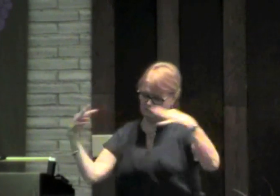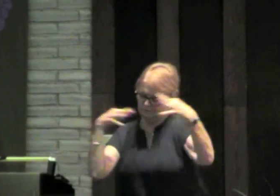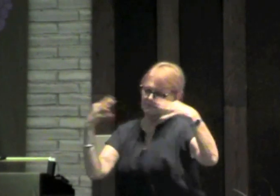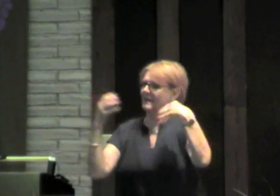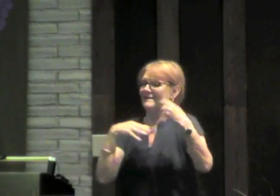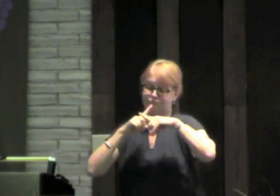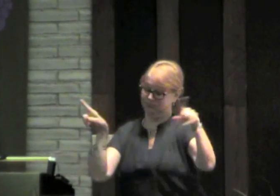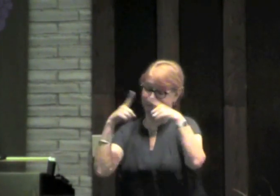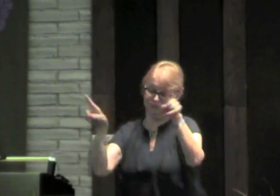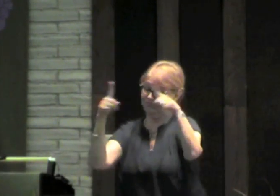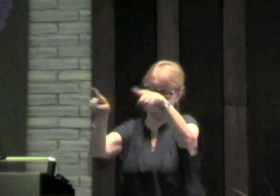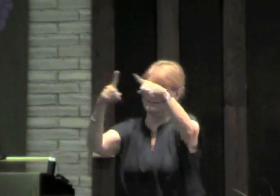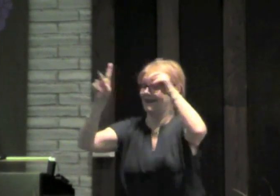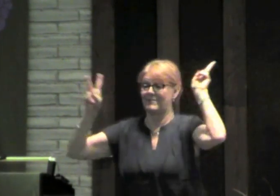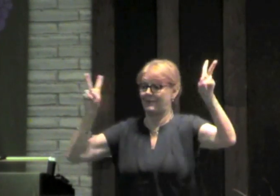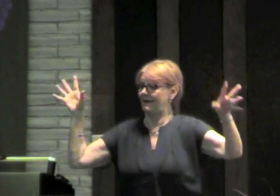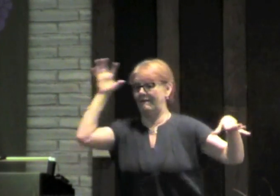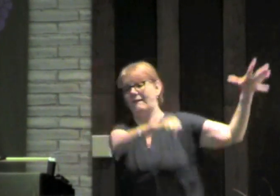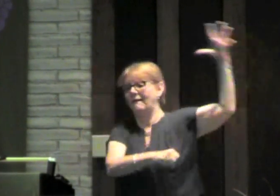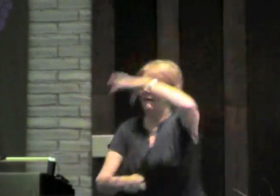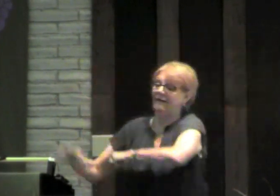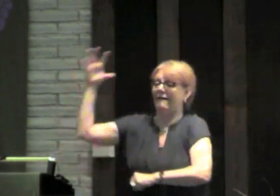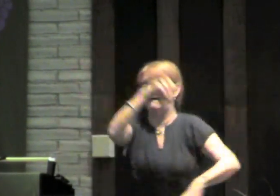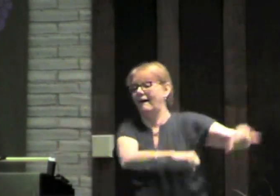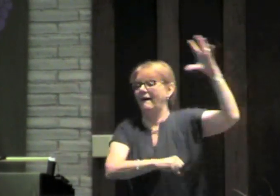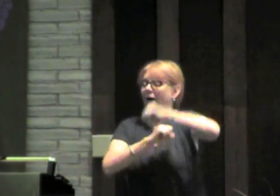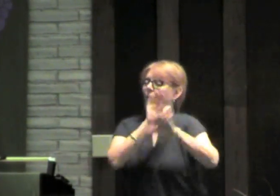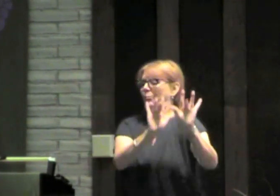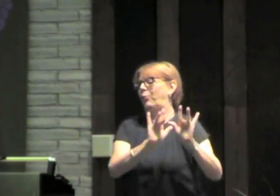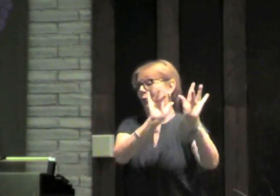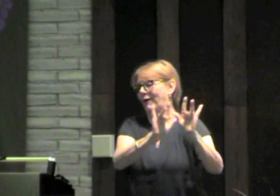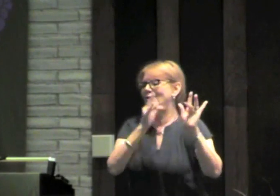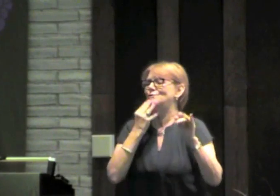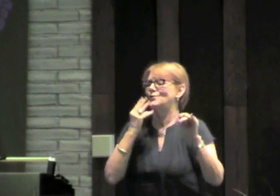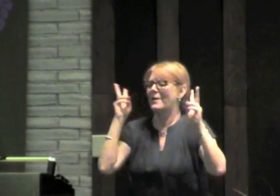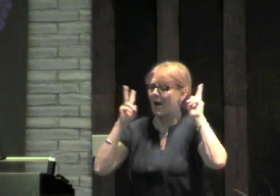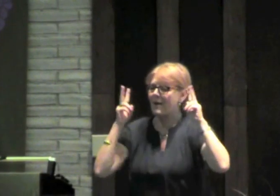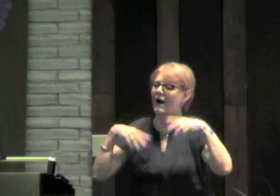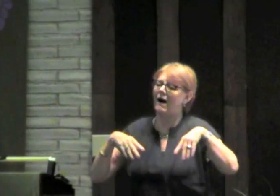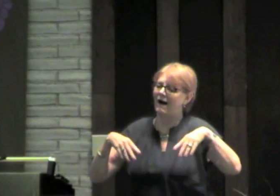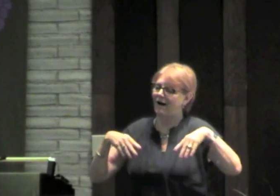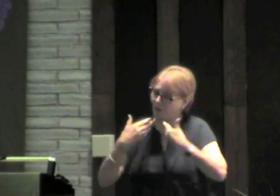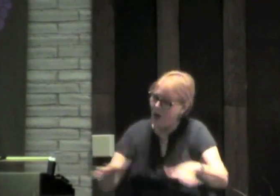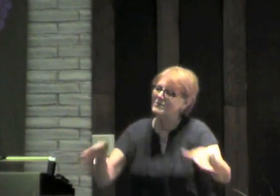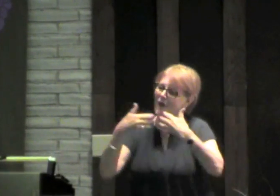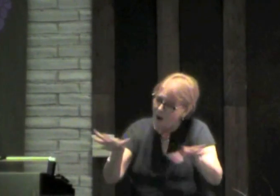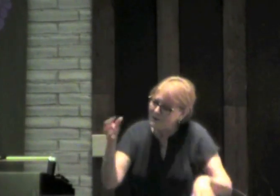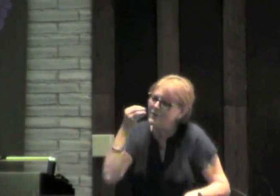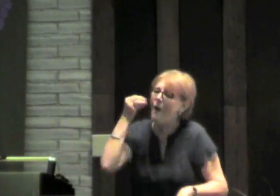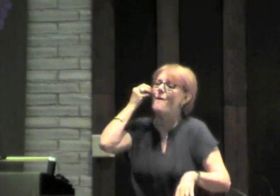Ottoman Empire, and there was lots of war going on there, and people were, you know, I really felt sorry for the Jewish